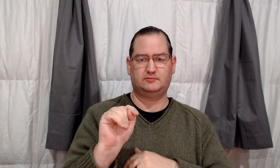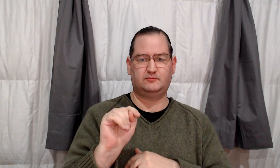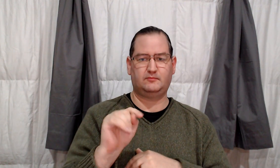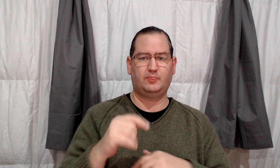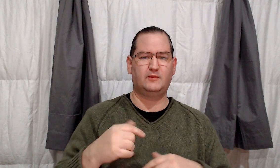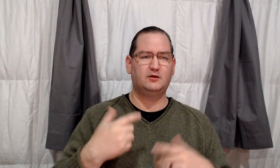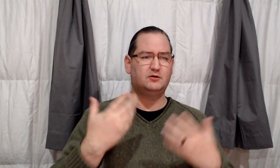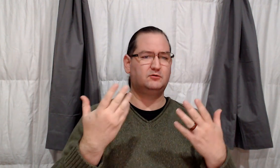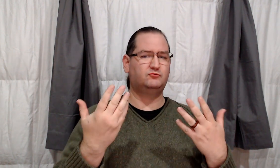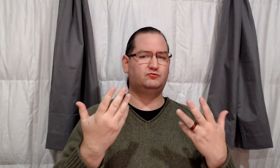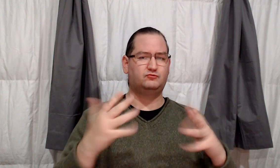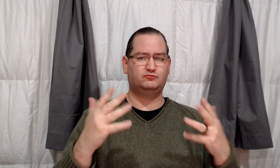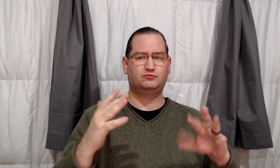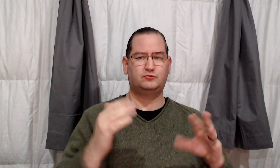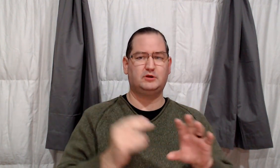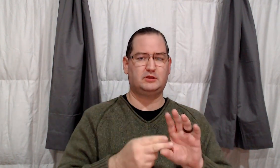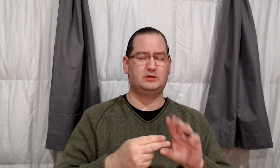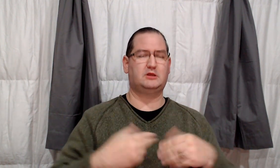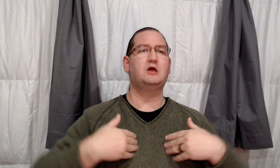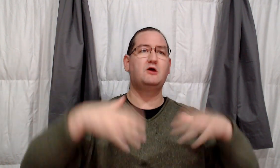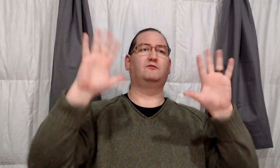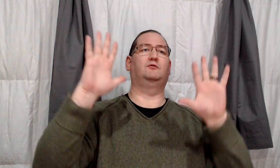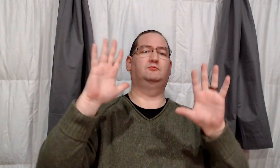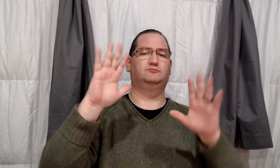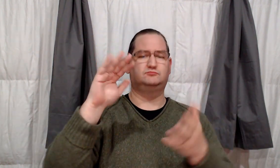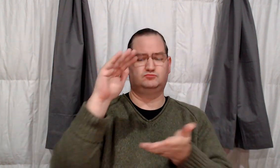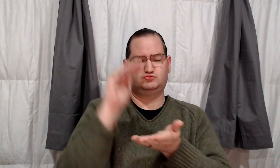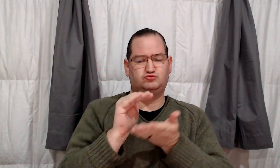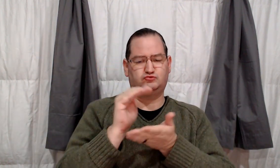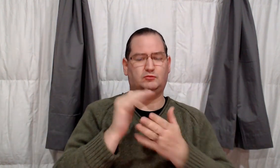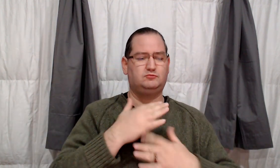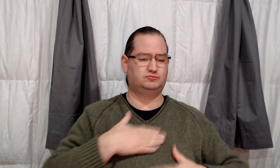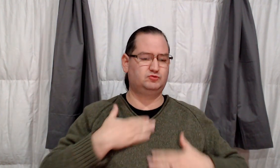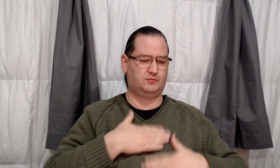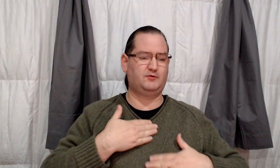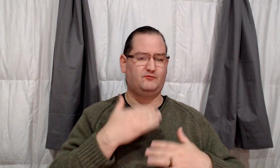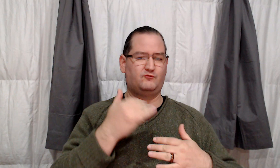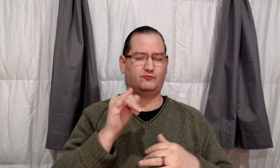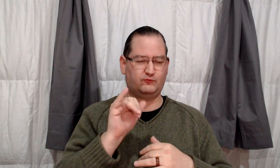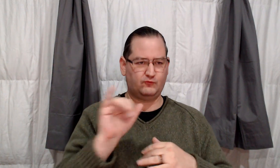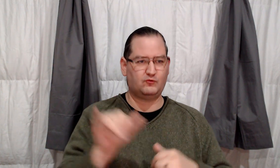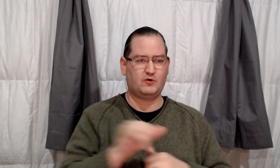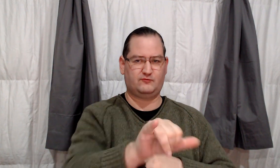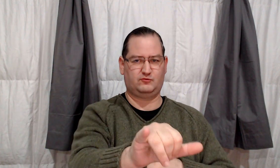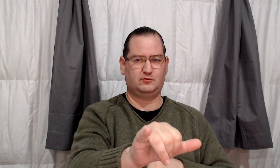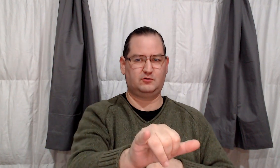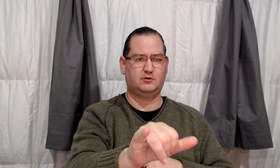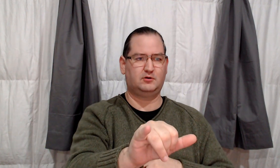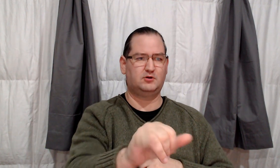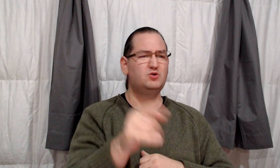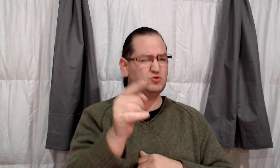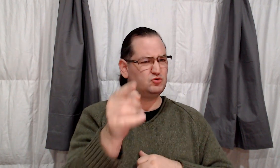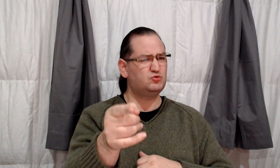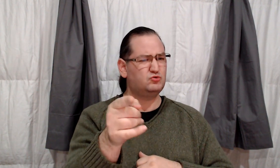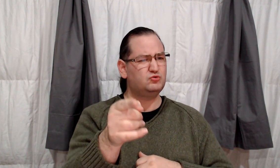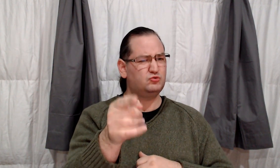enjoyment forever. And you know that this is a habit. And as you read